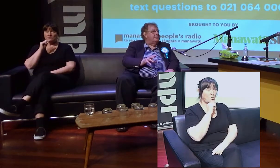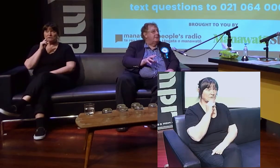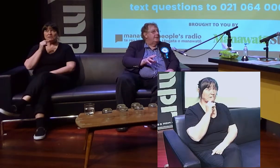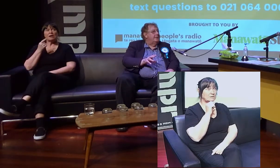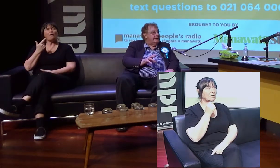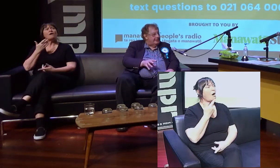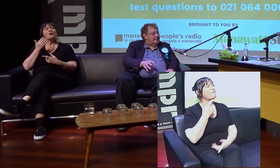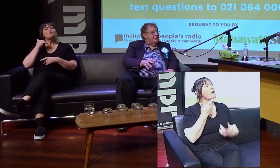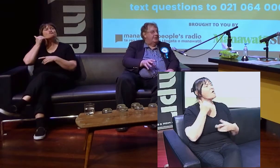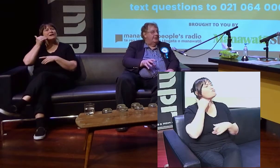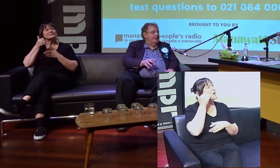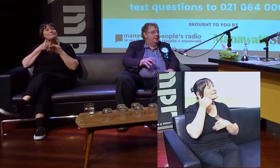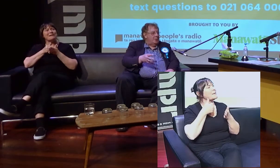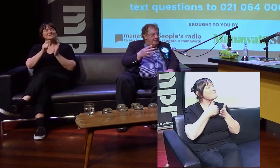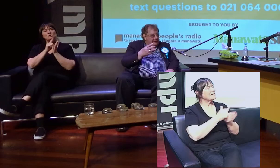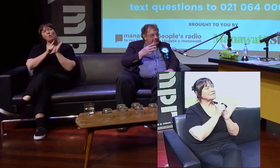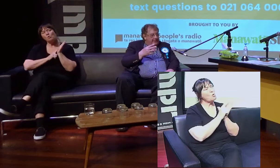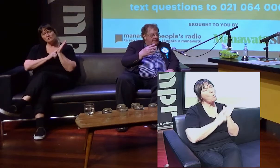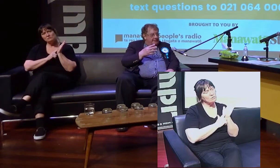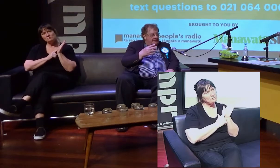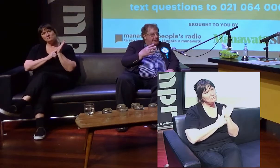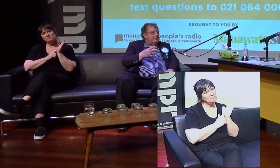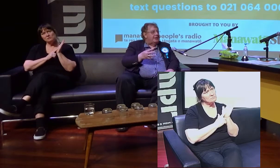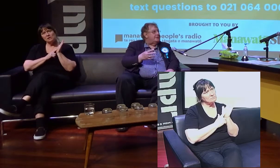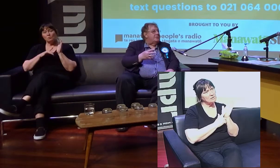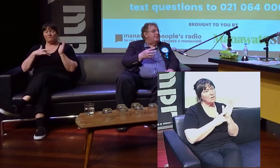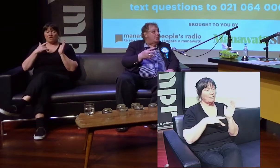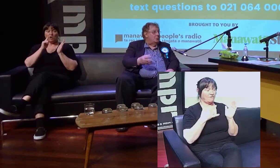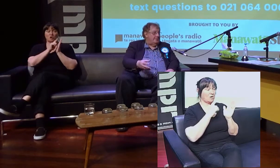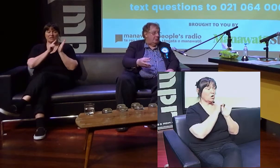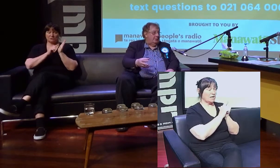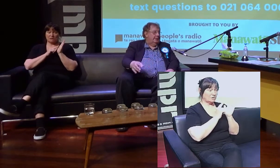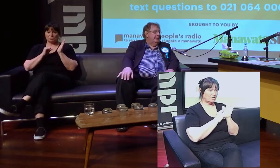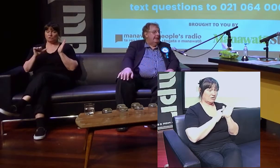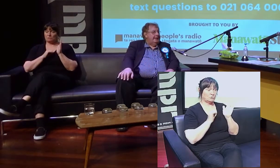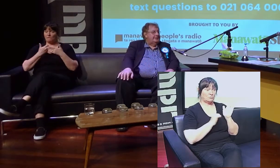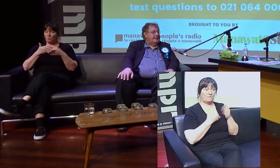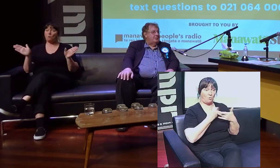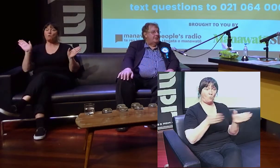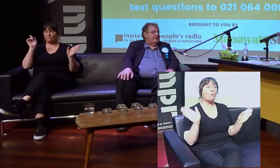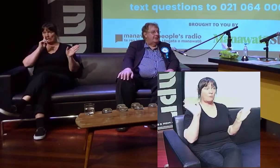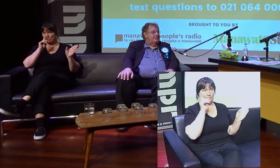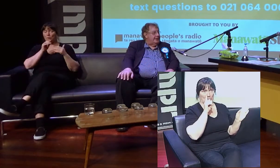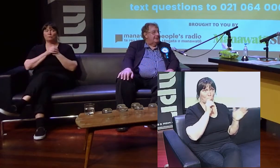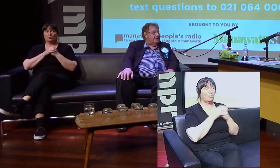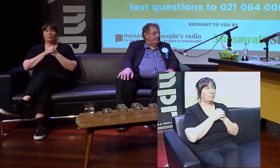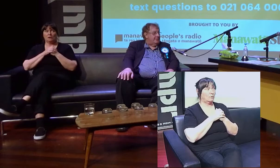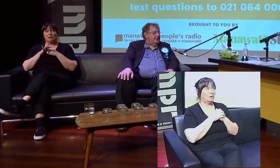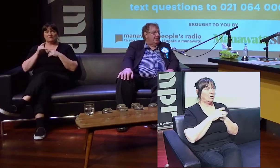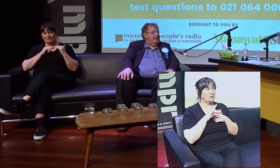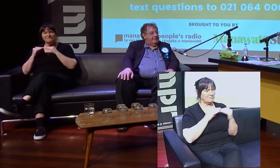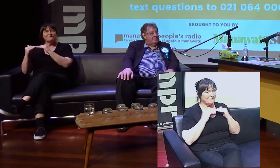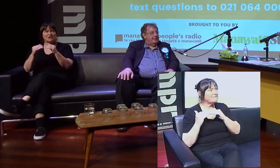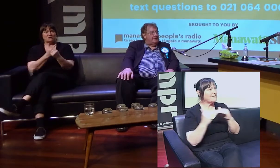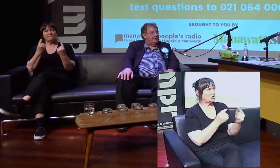race-based legislation. We believe that legislation should be for all people, and we think, in fairness to